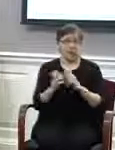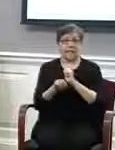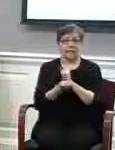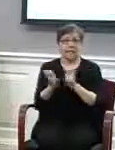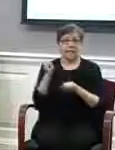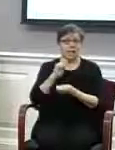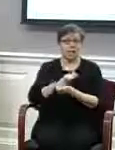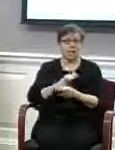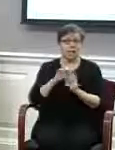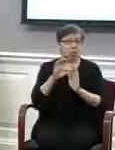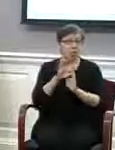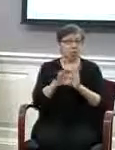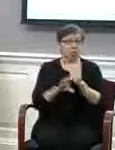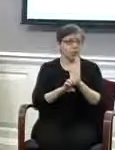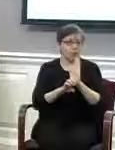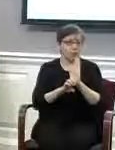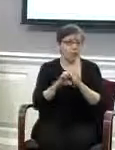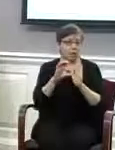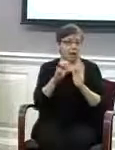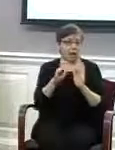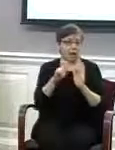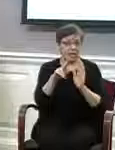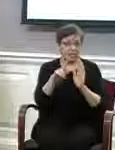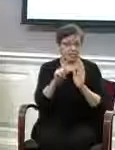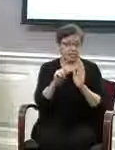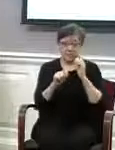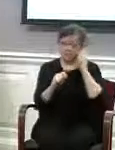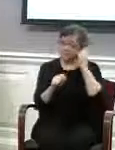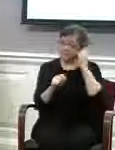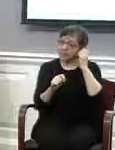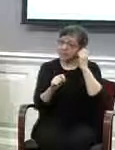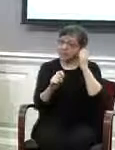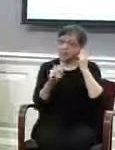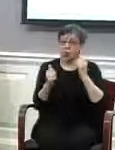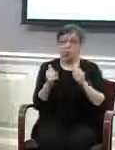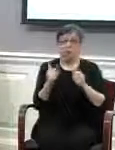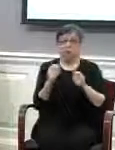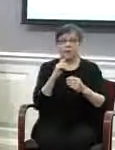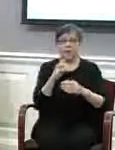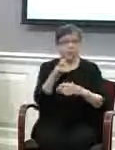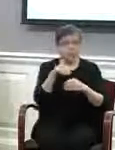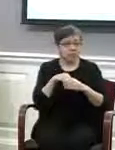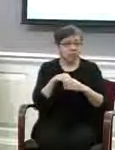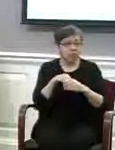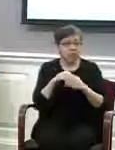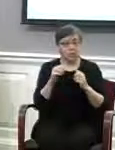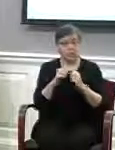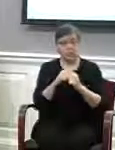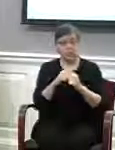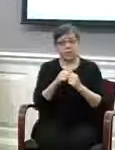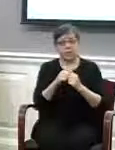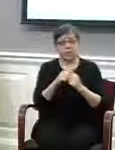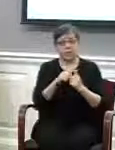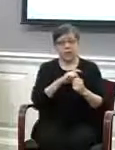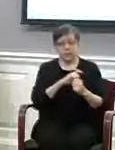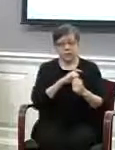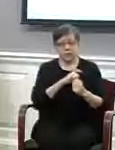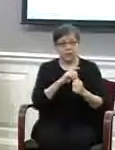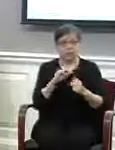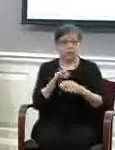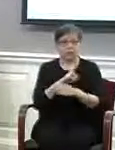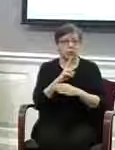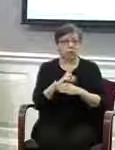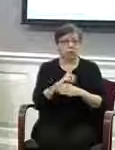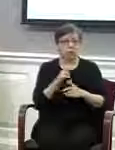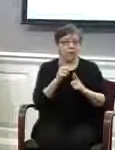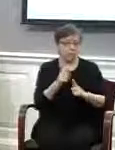and have trainings with folks so that human rights norms may come in through, you know, be integrated into codes of conduct for police, use of arms and so